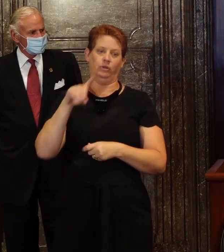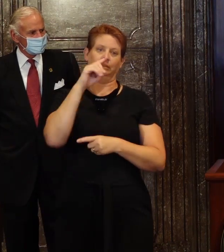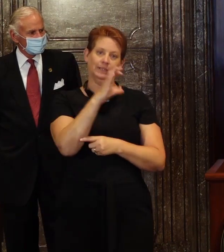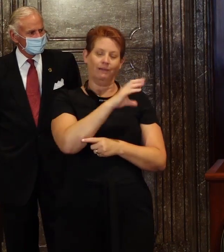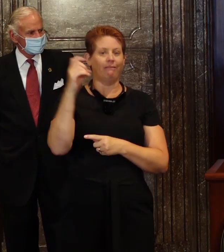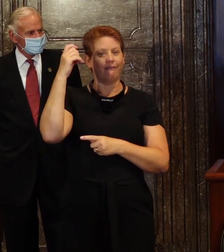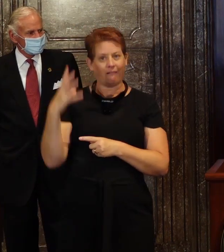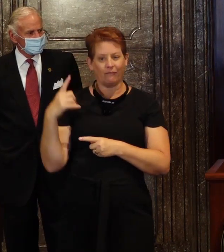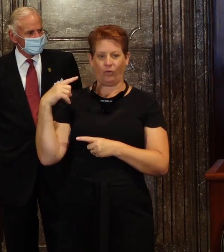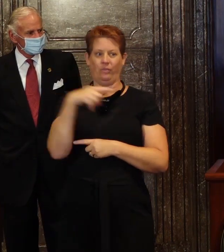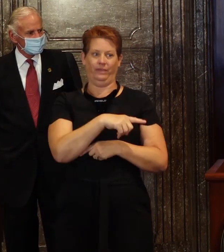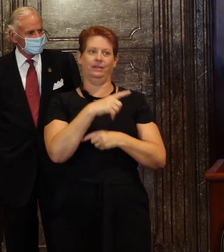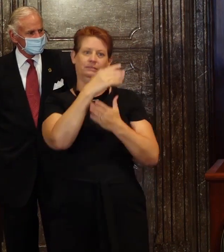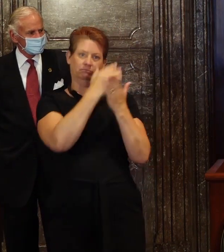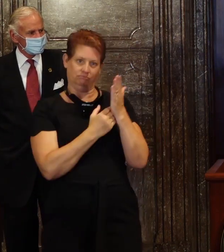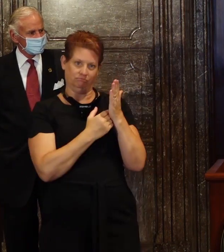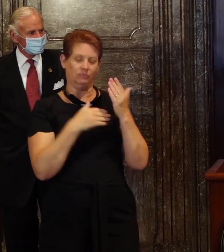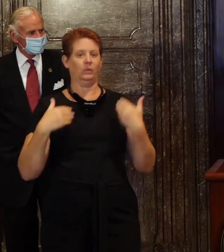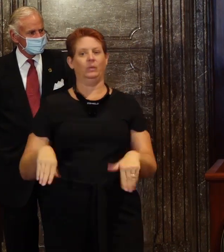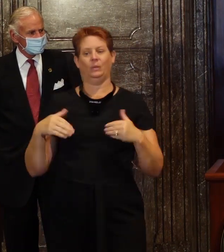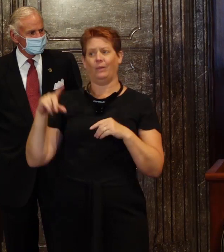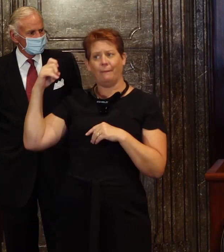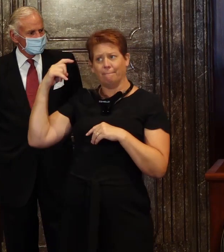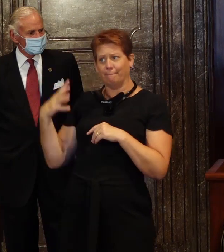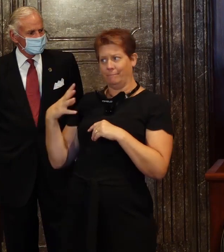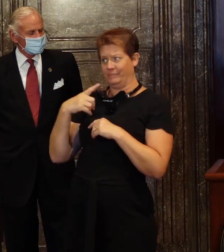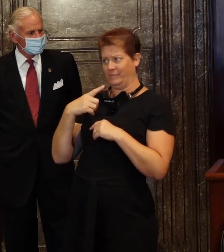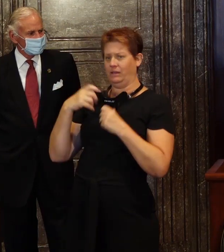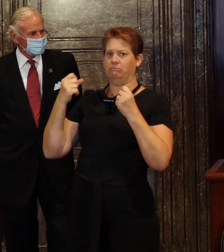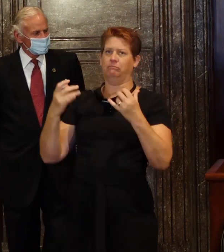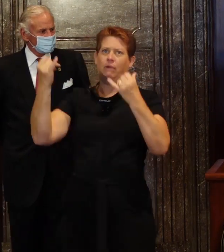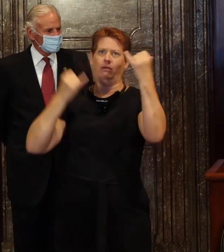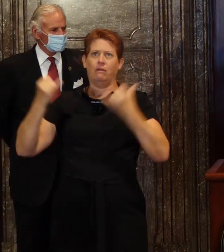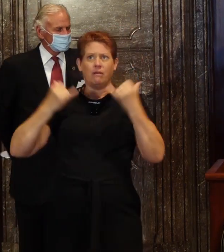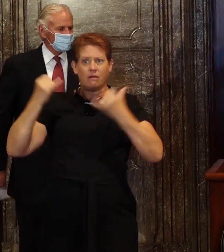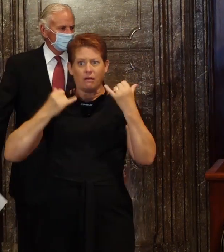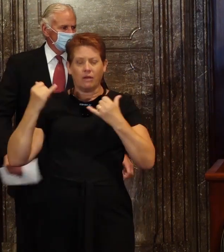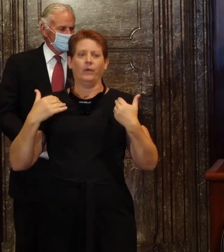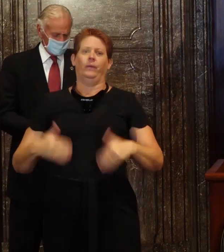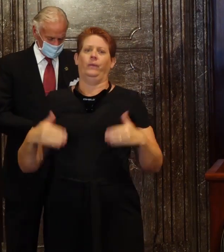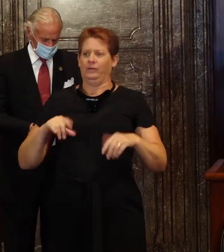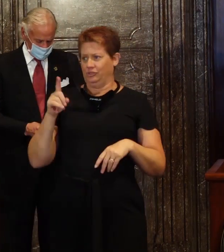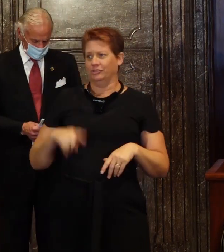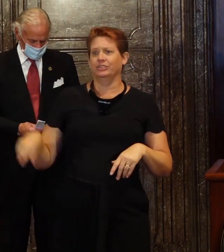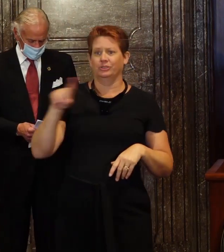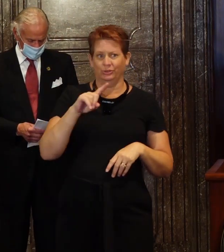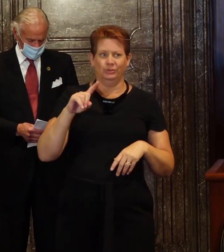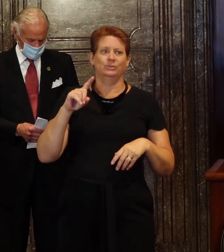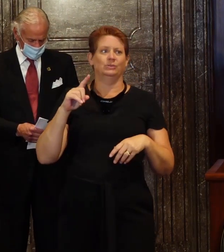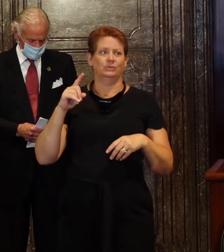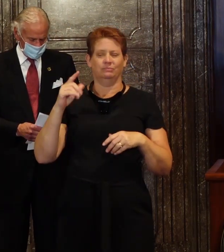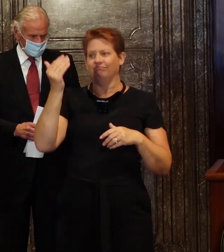released. As Governor McMaster mentioned, there are numerous, hundreds of phone calls that we all receive, and I'm sure the public as well has